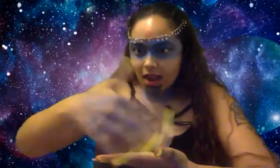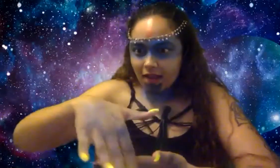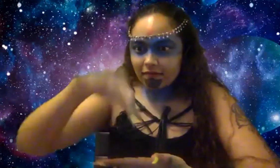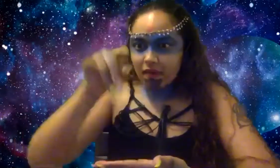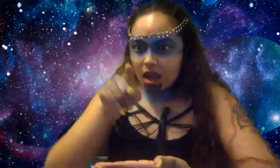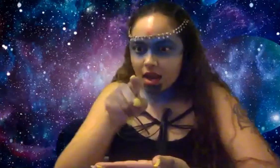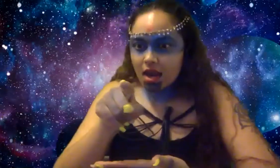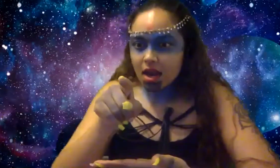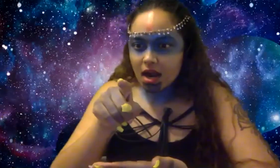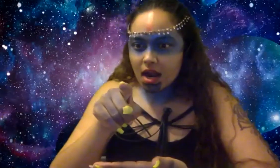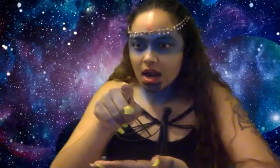I got out my map